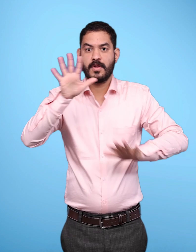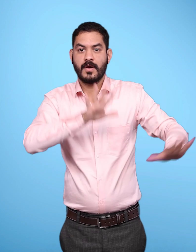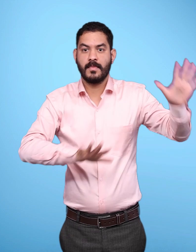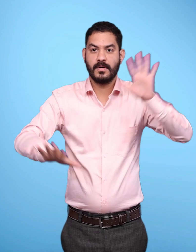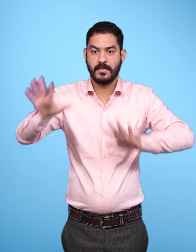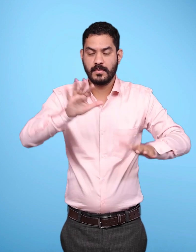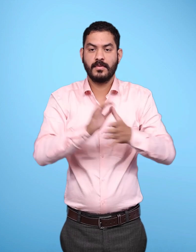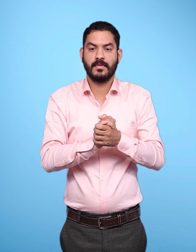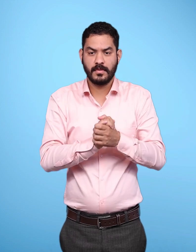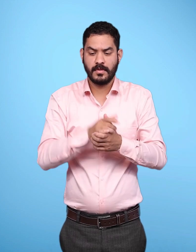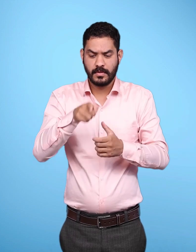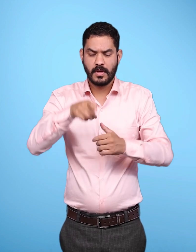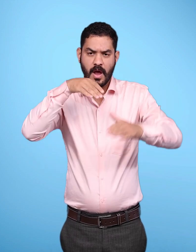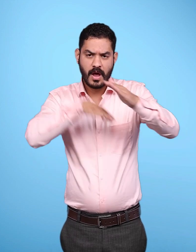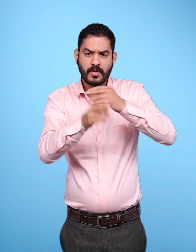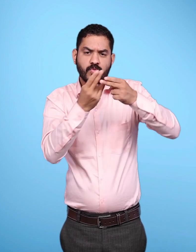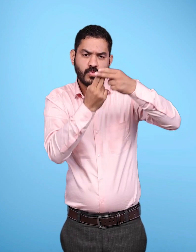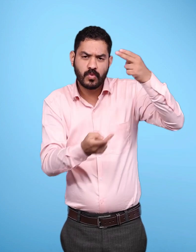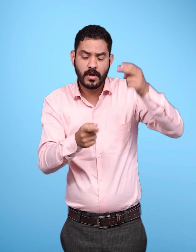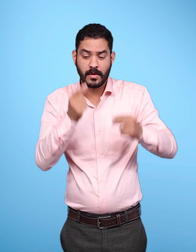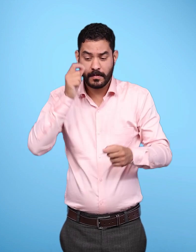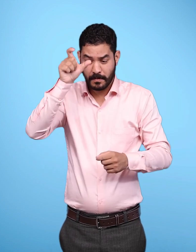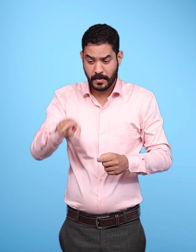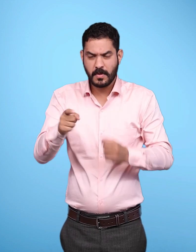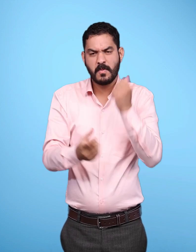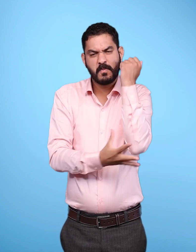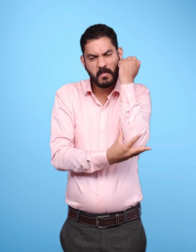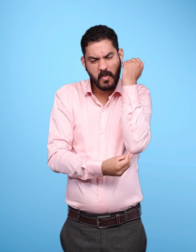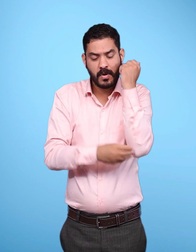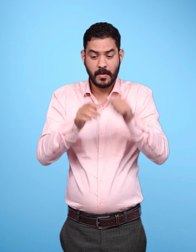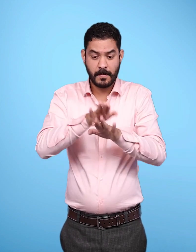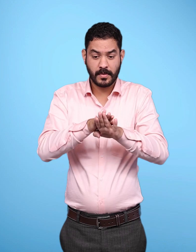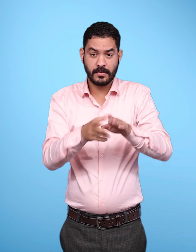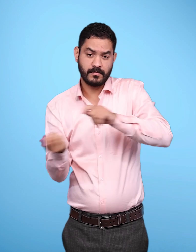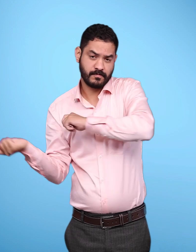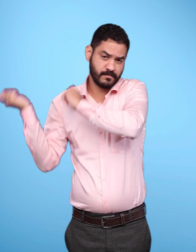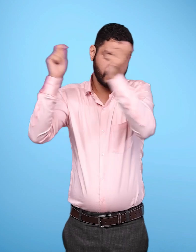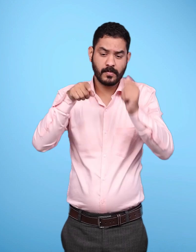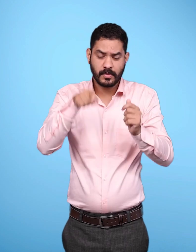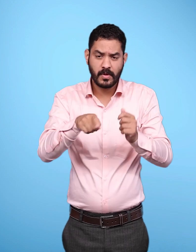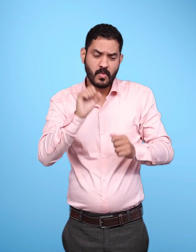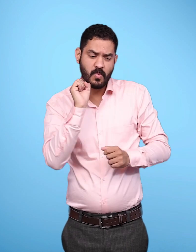We find an interesting description of the plight of a poor fisherman in this play.